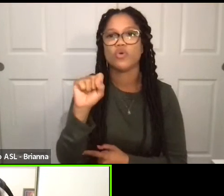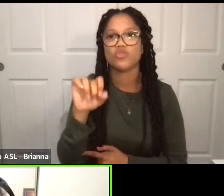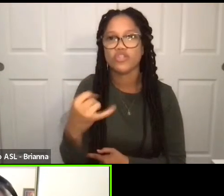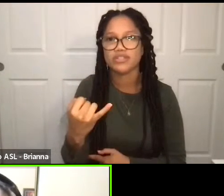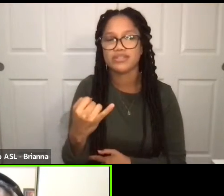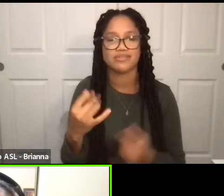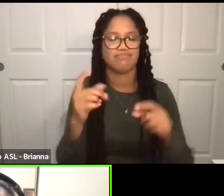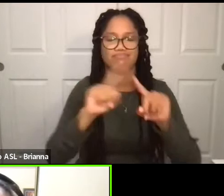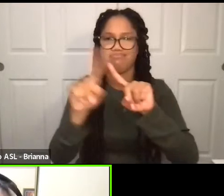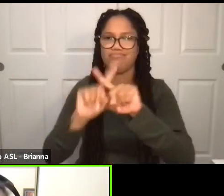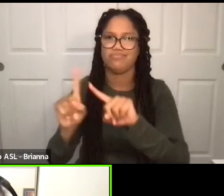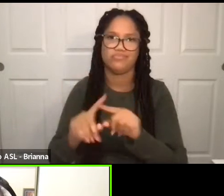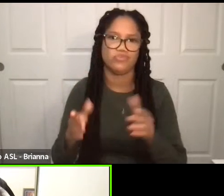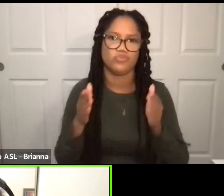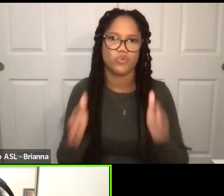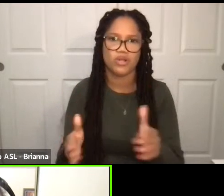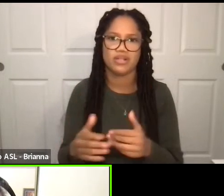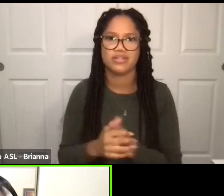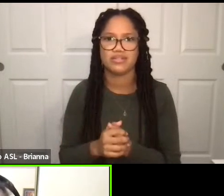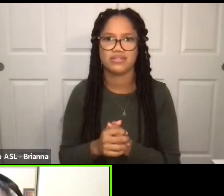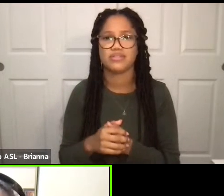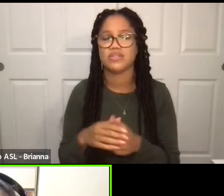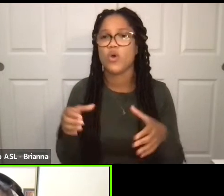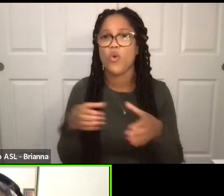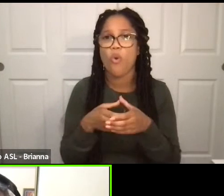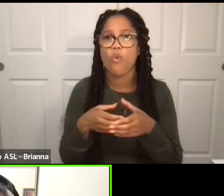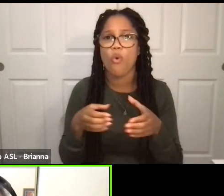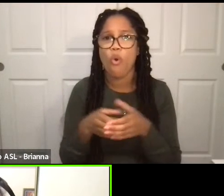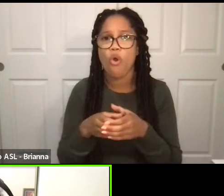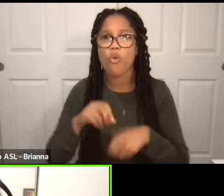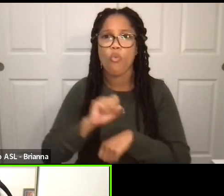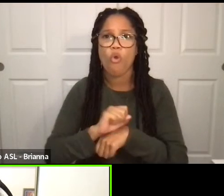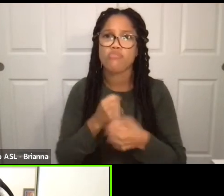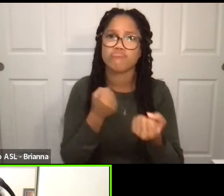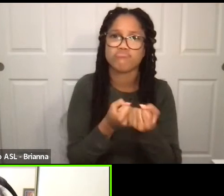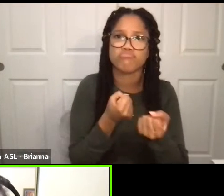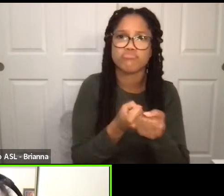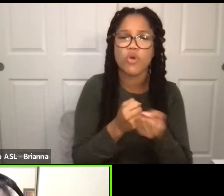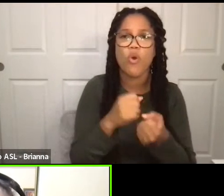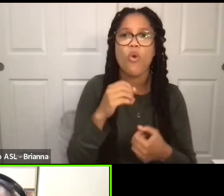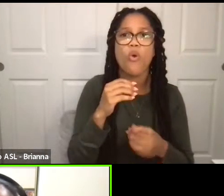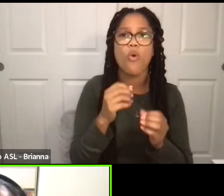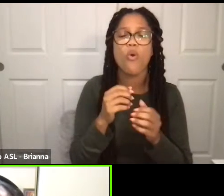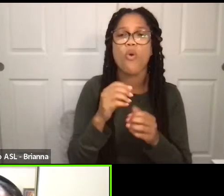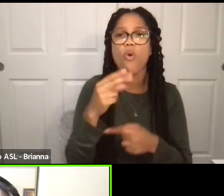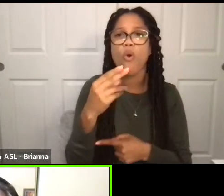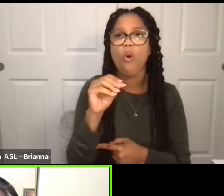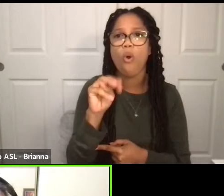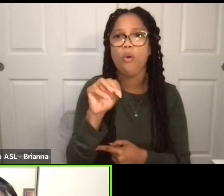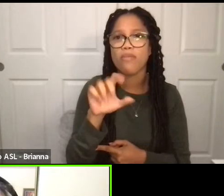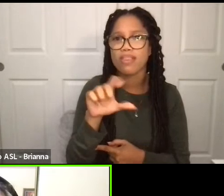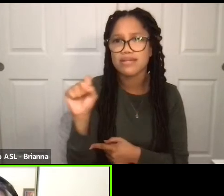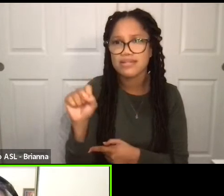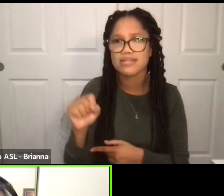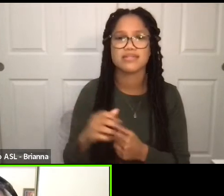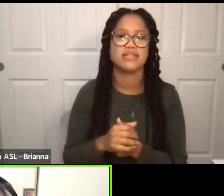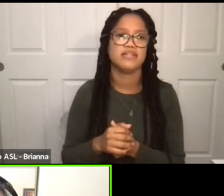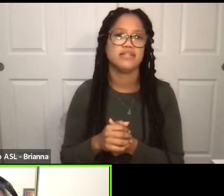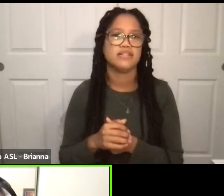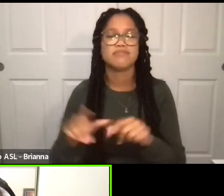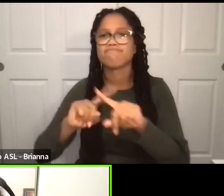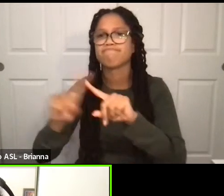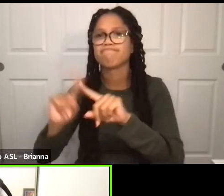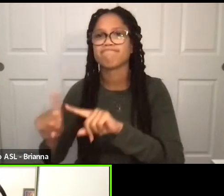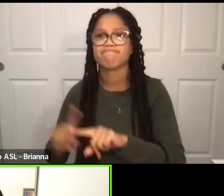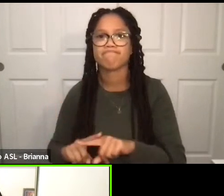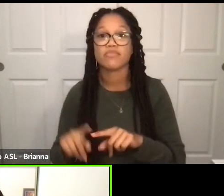many ways. We have cohorts of folks who work in homelessness or work to do systems change. We